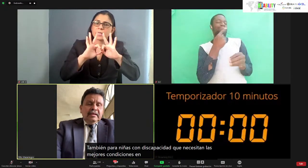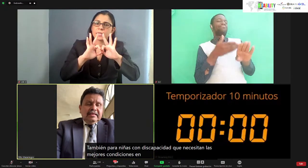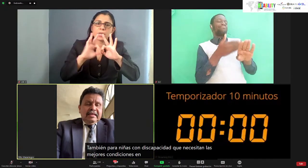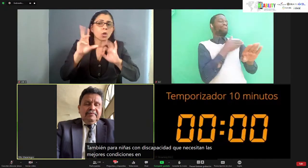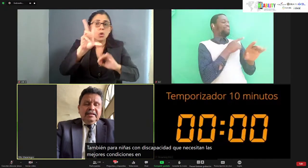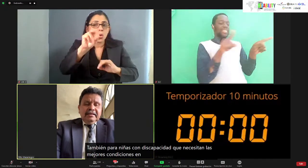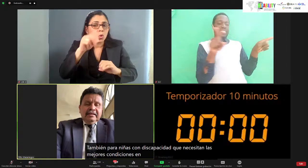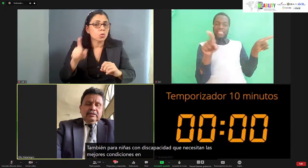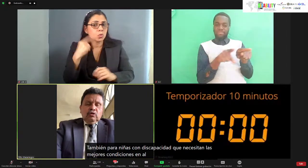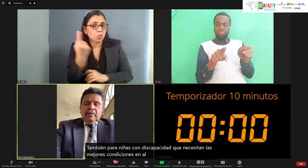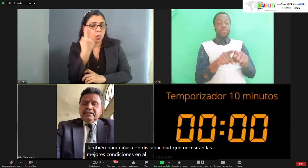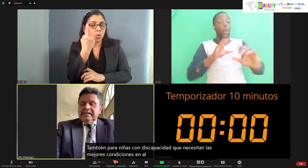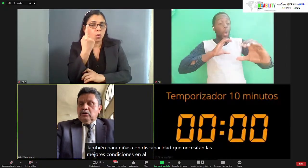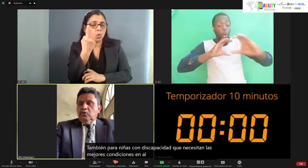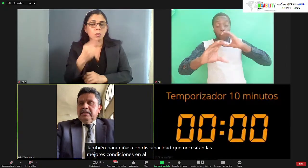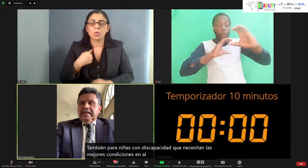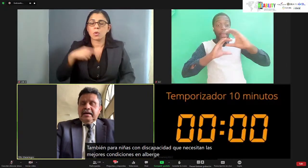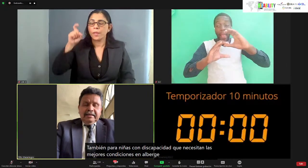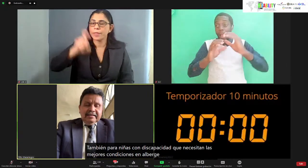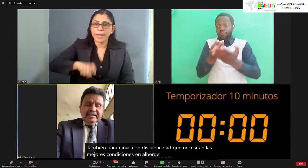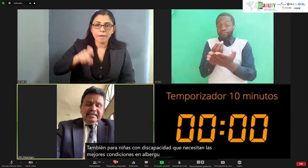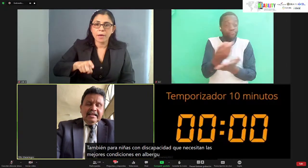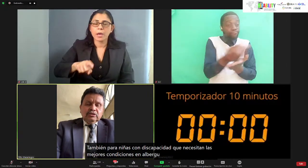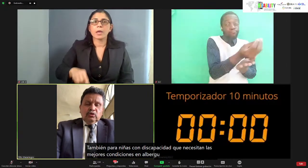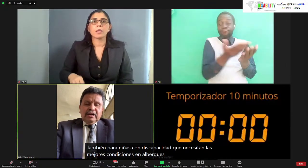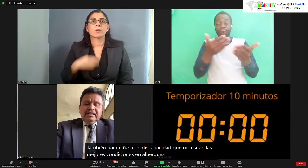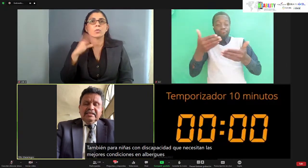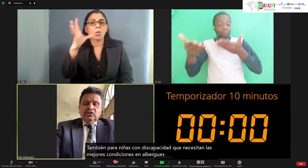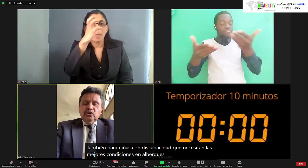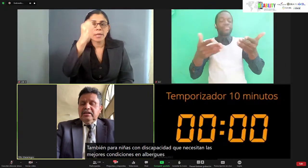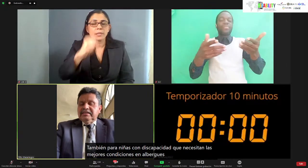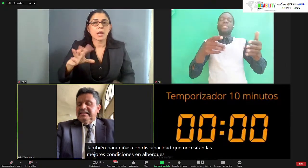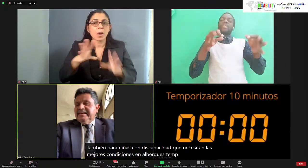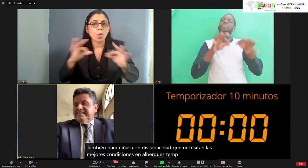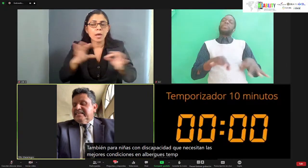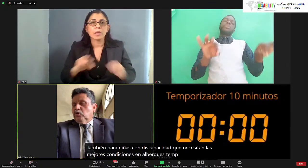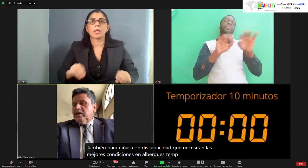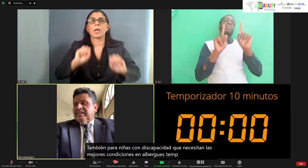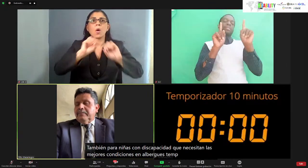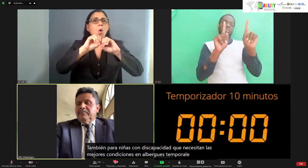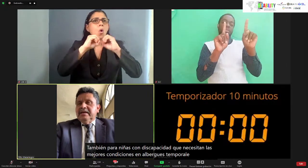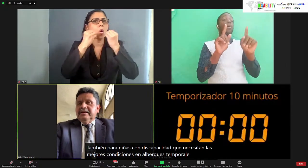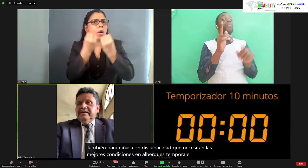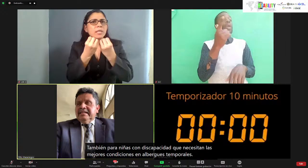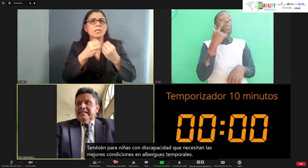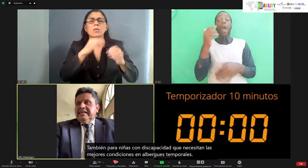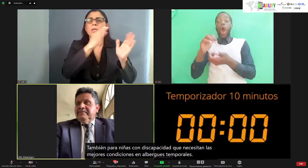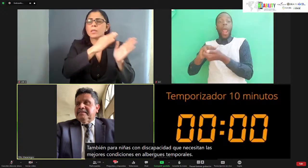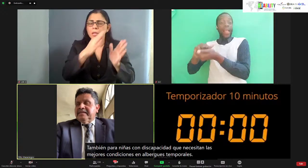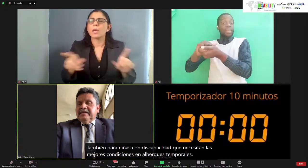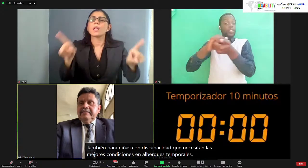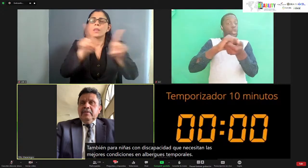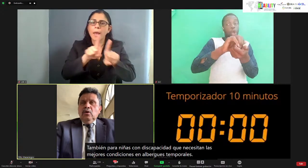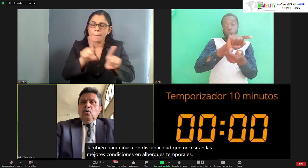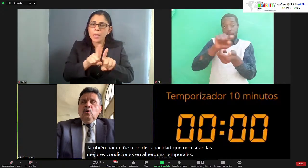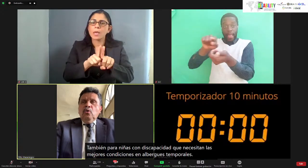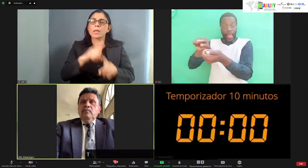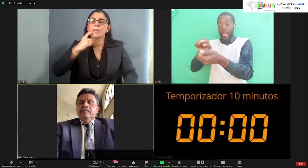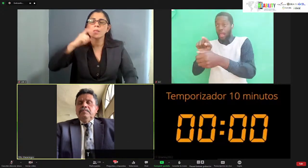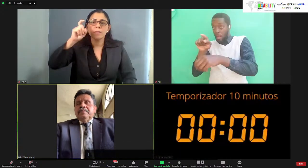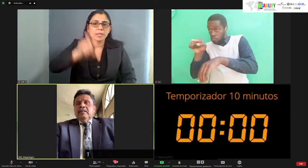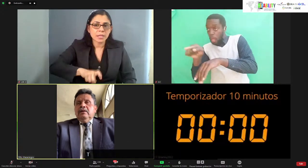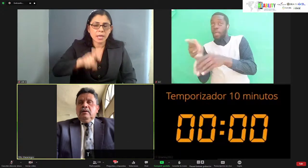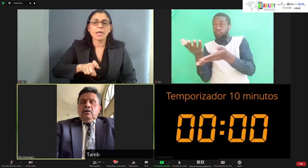important because it is not only about taking into it into account from the organizations